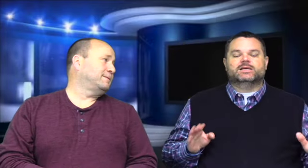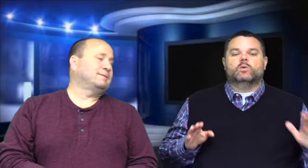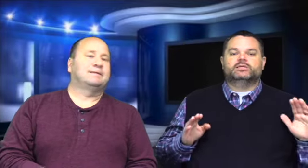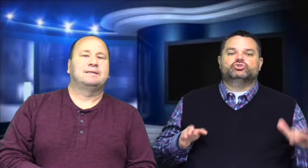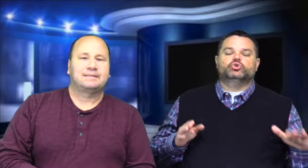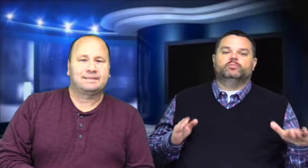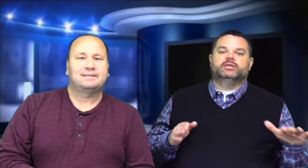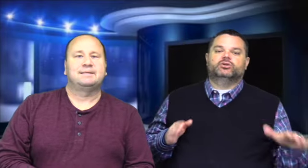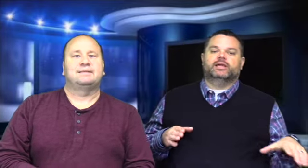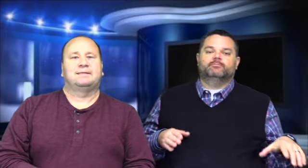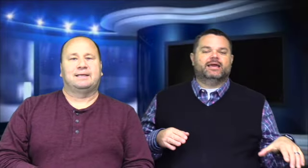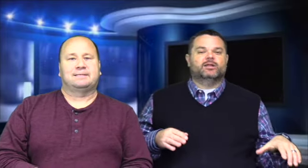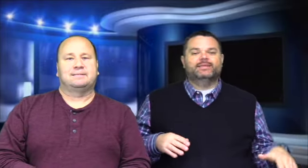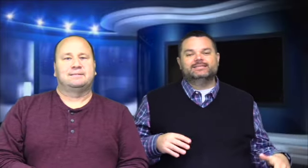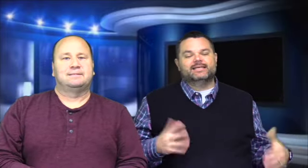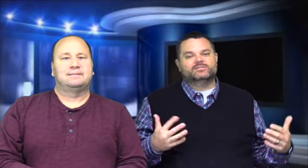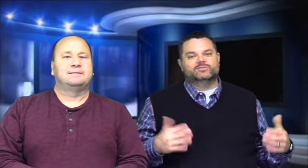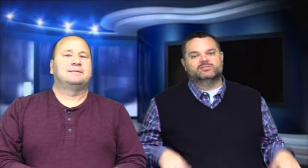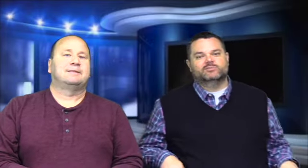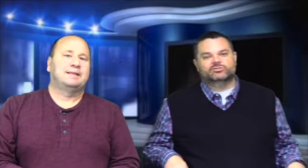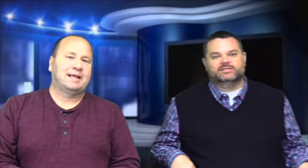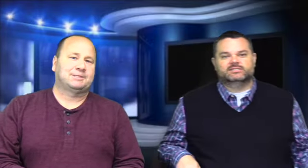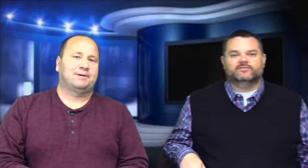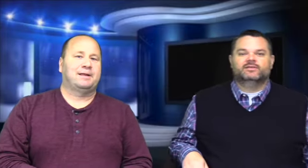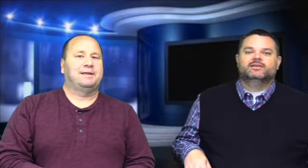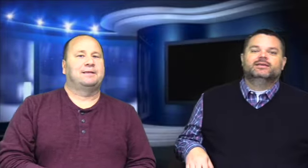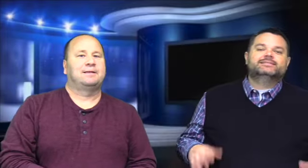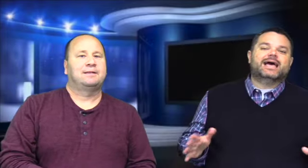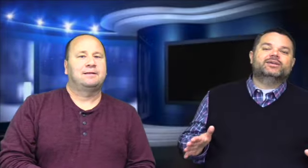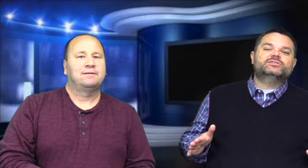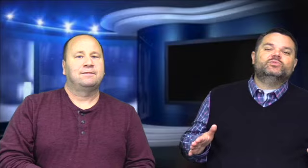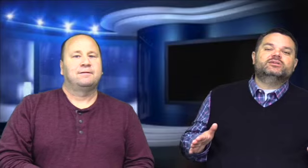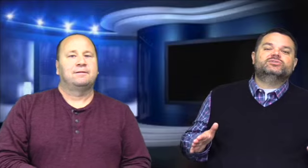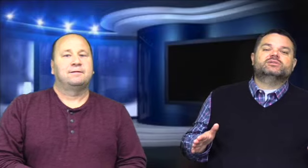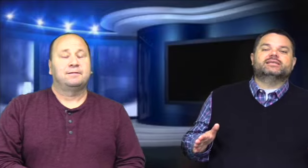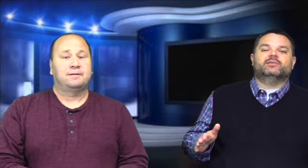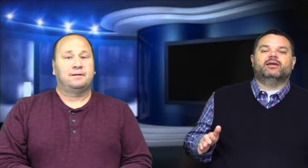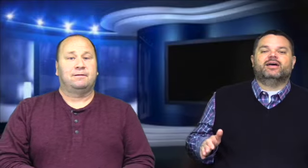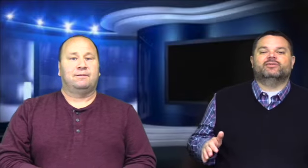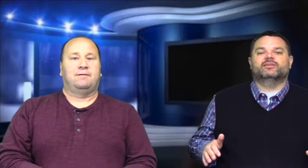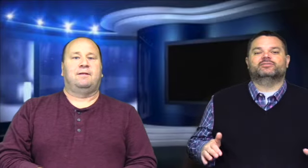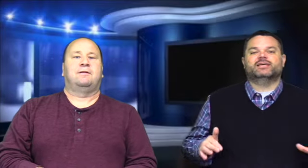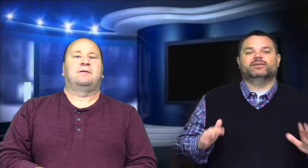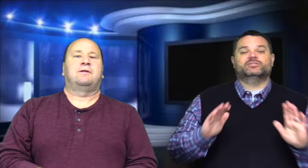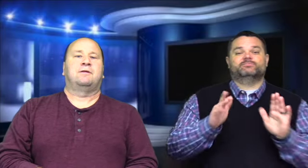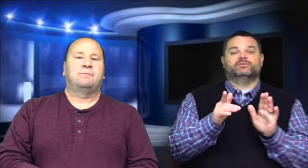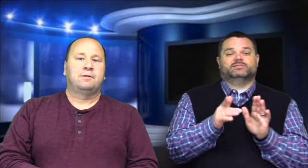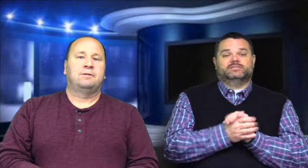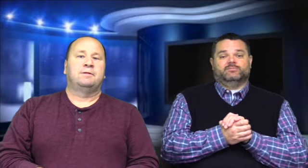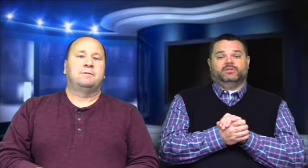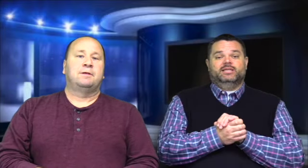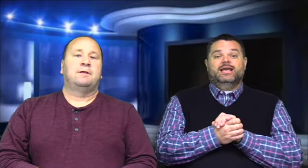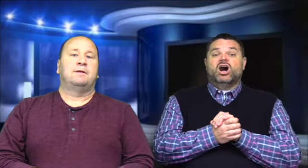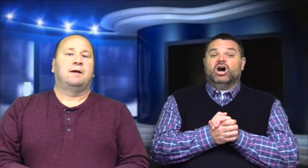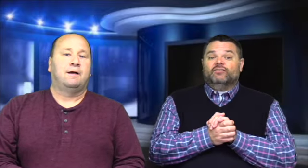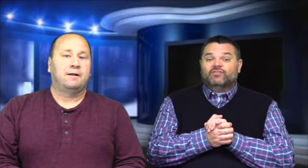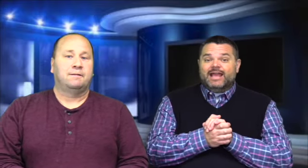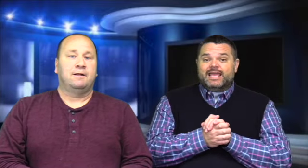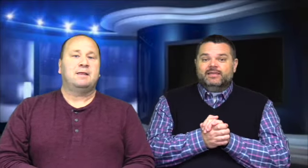going to be great. Man, our PTA is doing so much great. That's right. Tigers, we are so excited about having another Tiger Spirit Assembly on Friday. Yes.